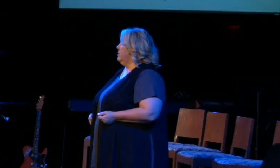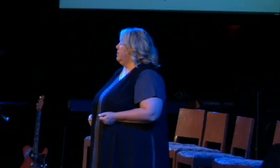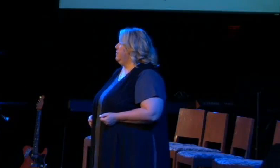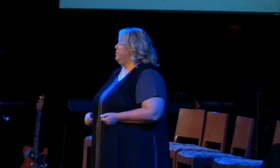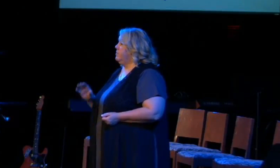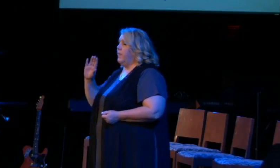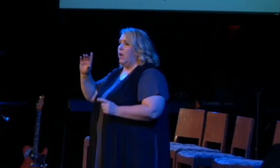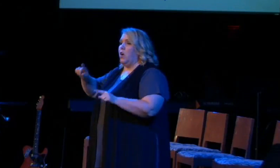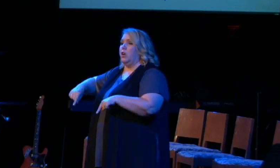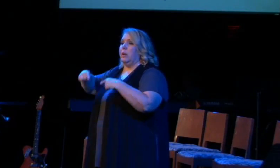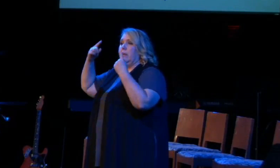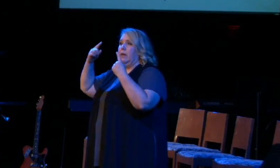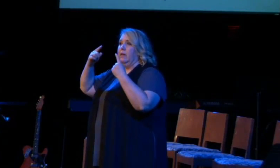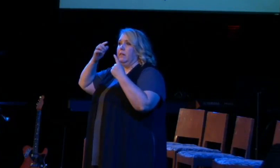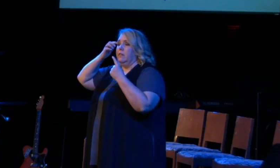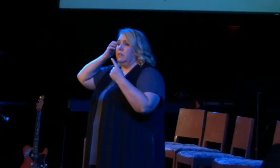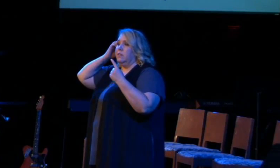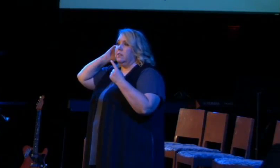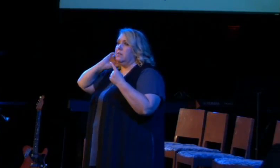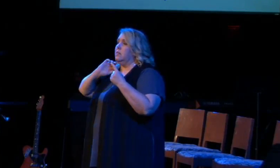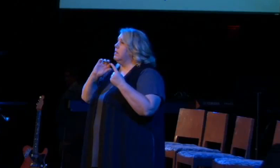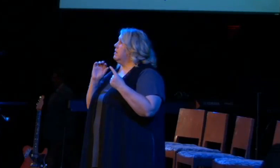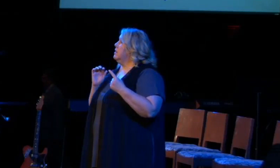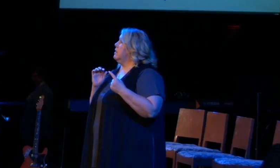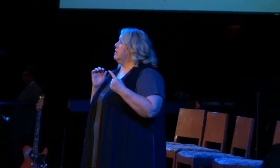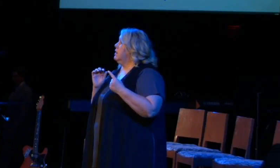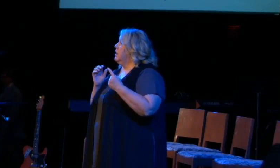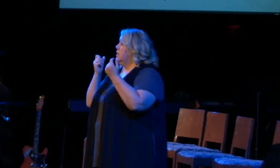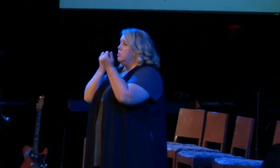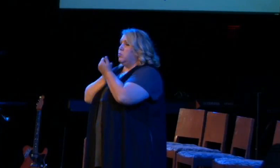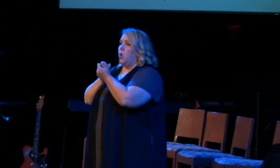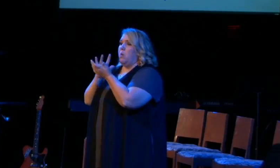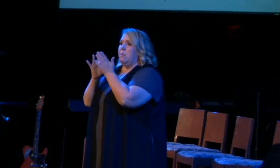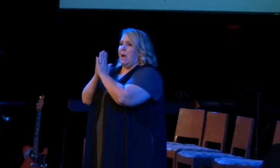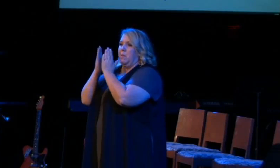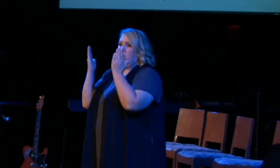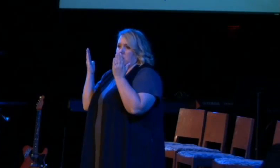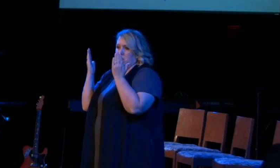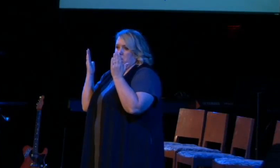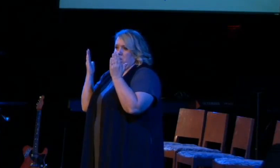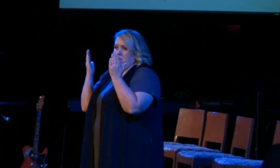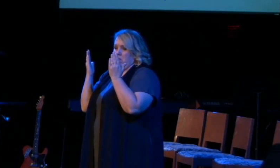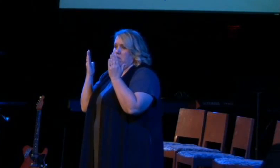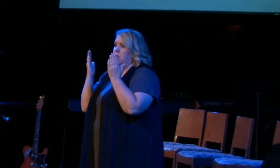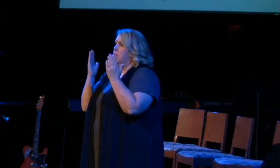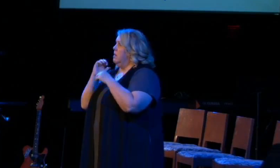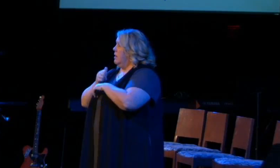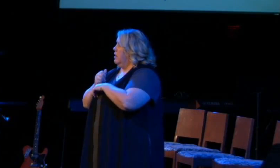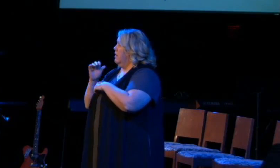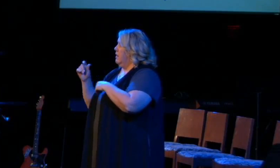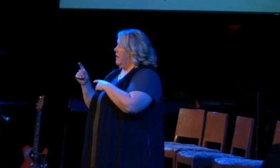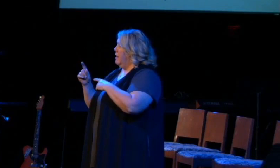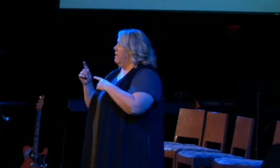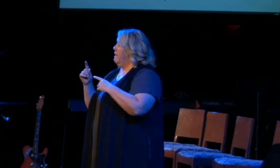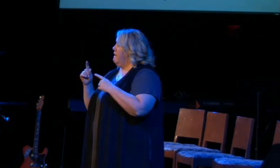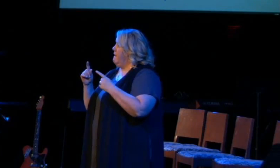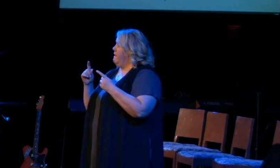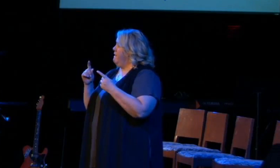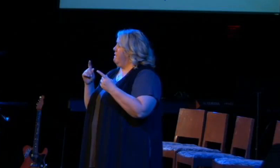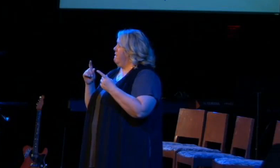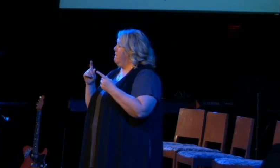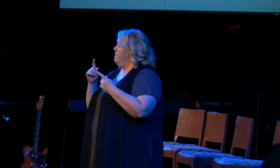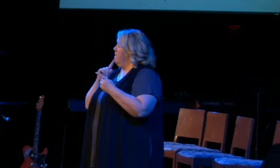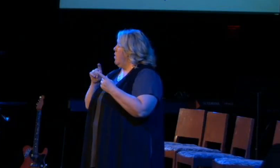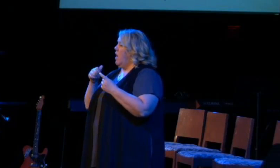argument they would be saying their argument is pro-Bible, based on biblical authority. Obviously, there's a biblical argument